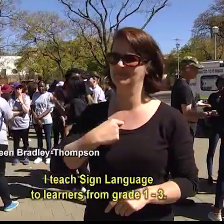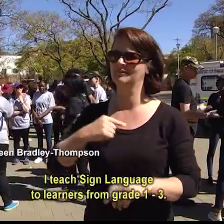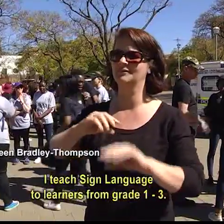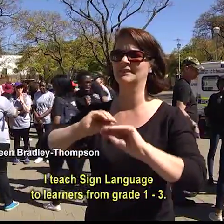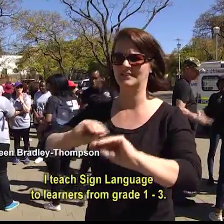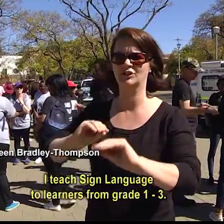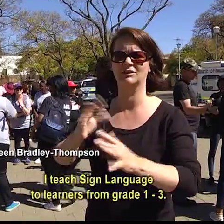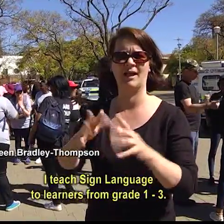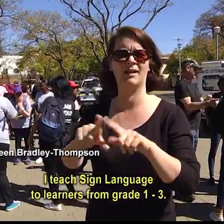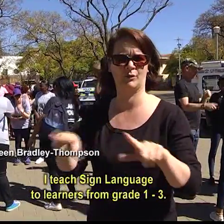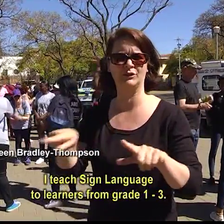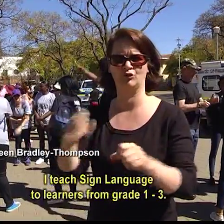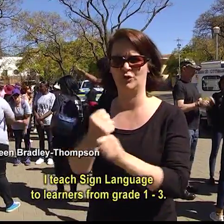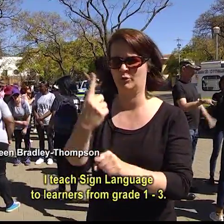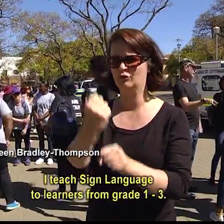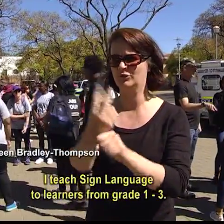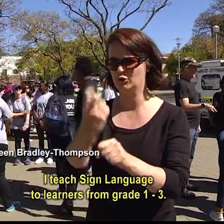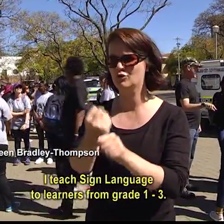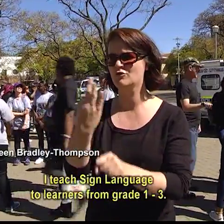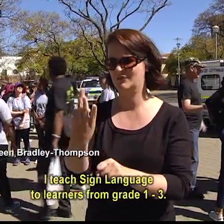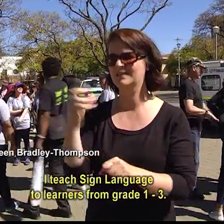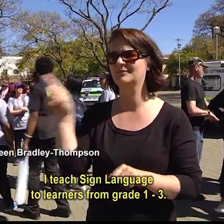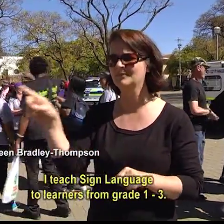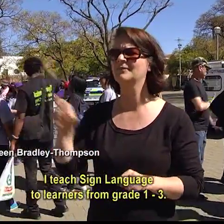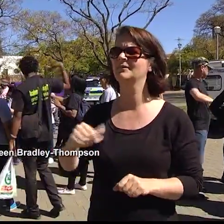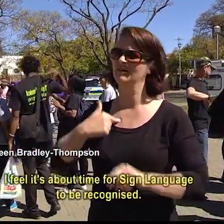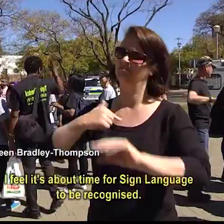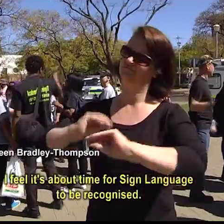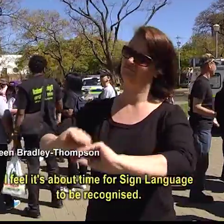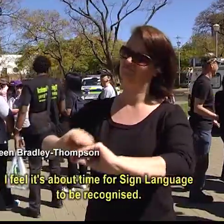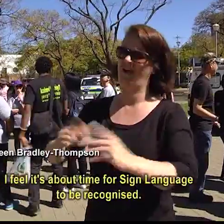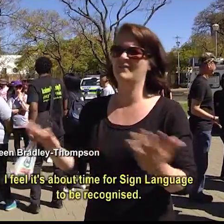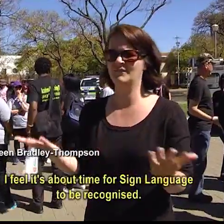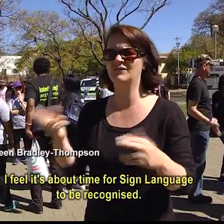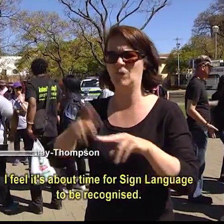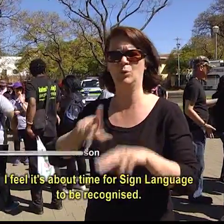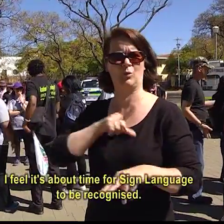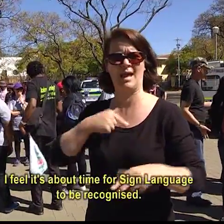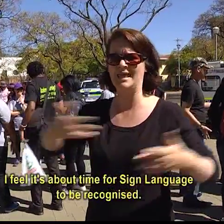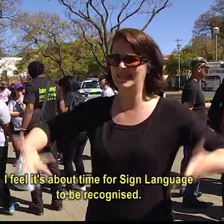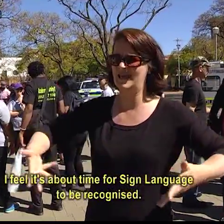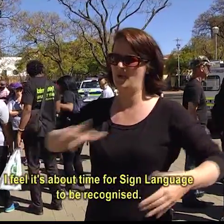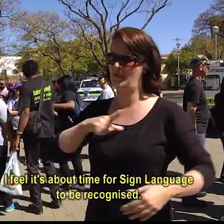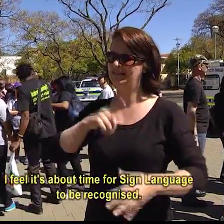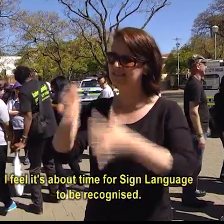I teach sign language to learners from grade 1 to 3. I feel it's about time for sign language to be recognized.